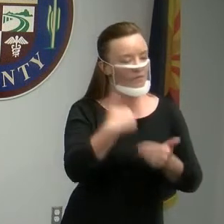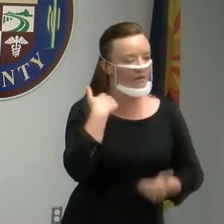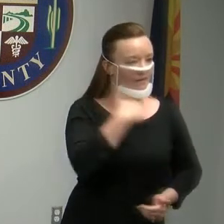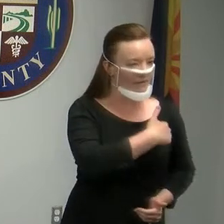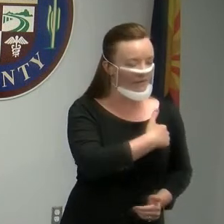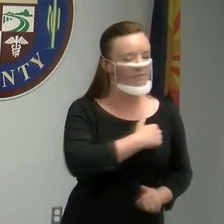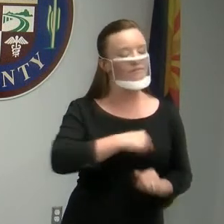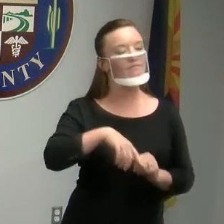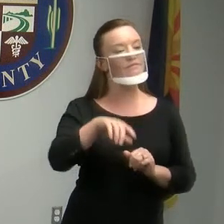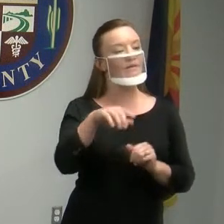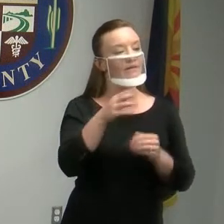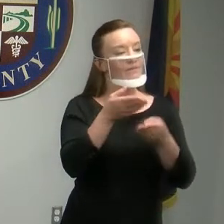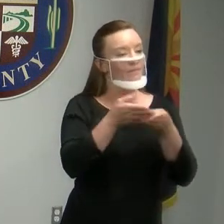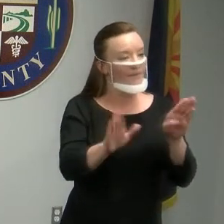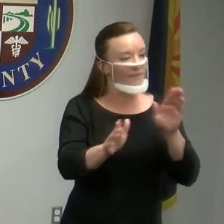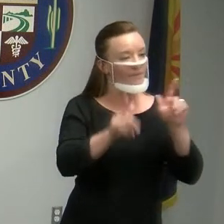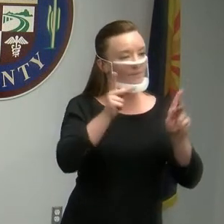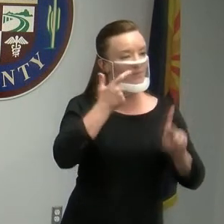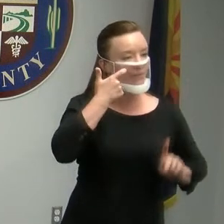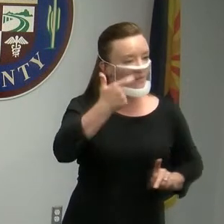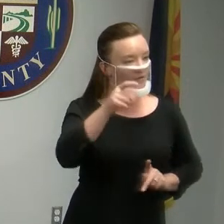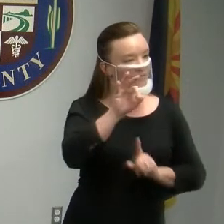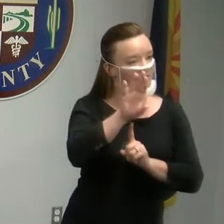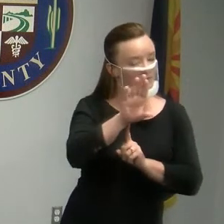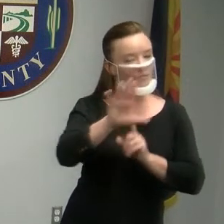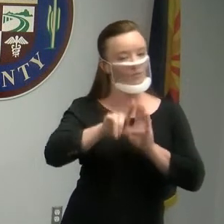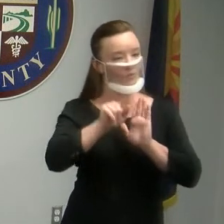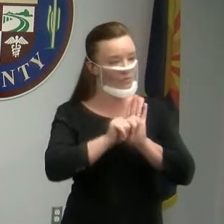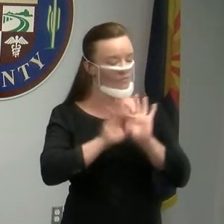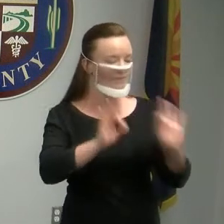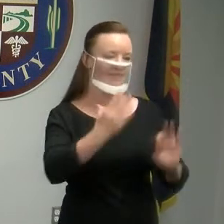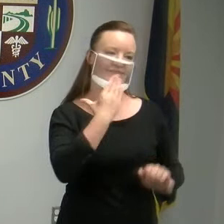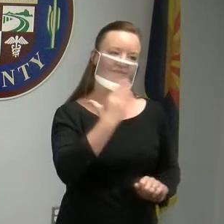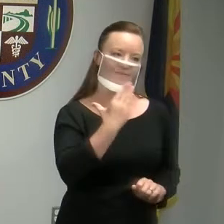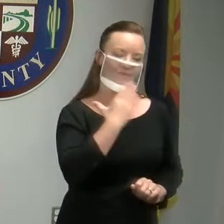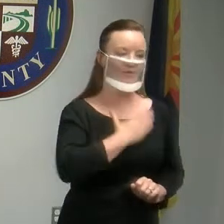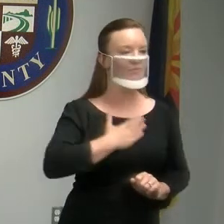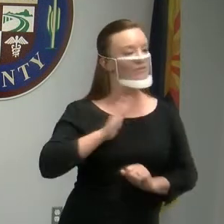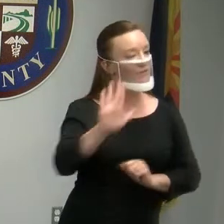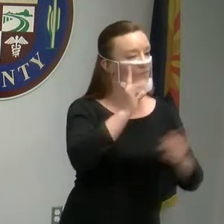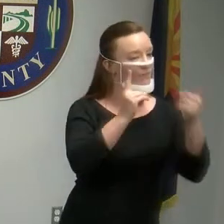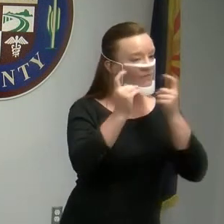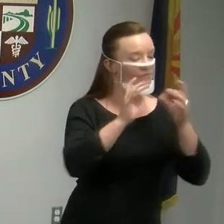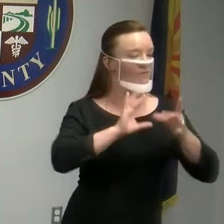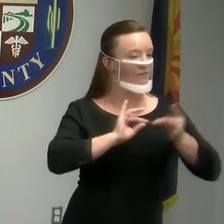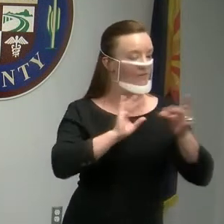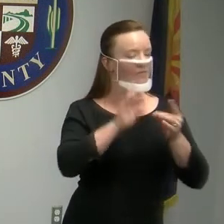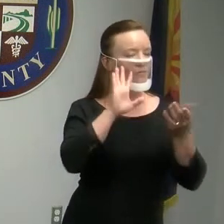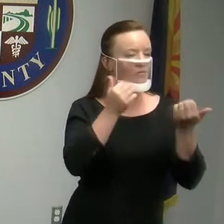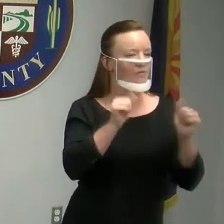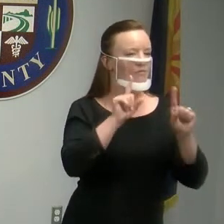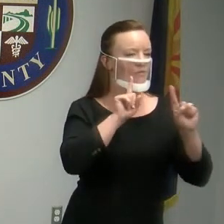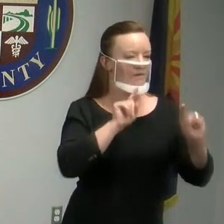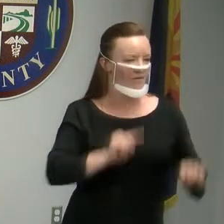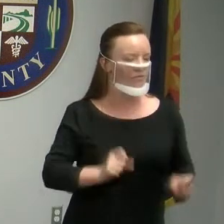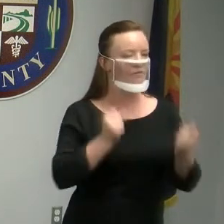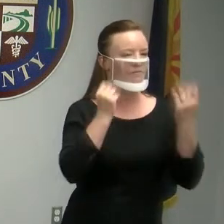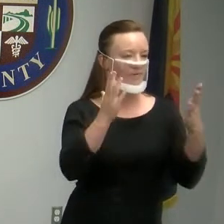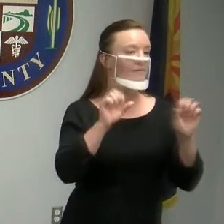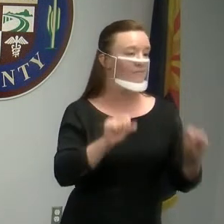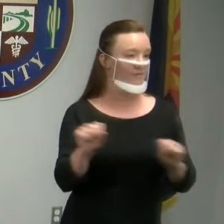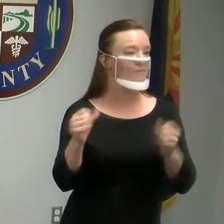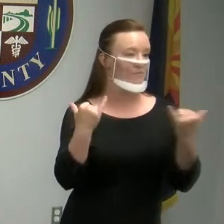and YouTube today. Thank you so much. We appreciate all your questions and your comments, and we're going to try to get to as many of those today as we possibly